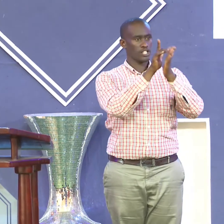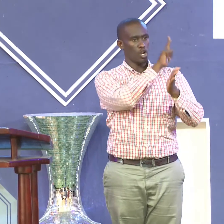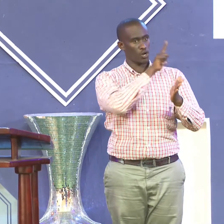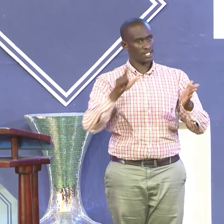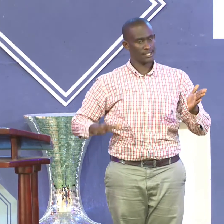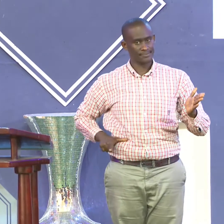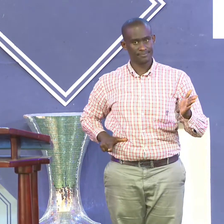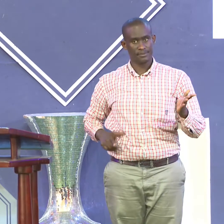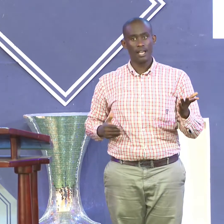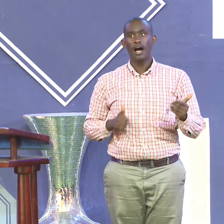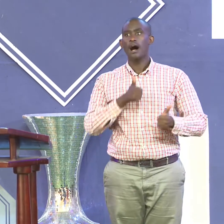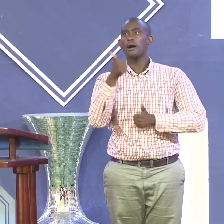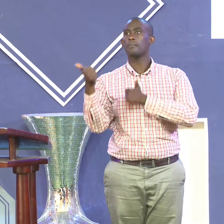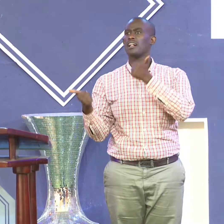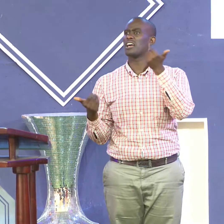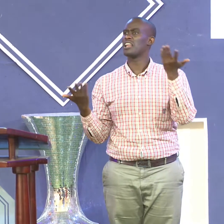Praise the Lord.